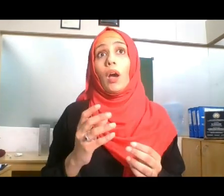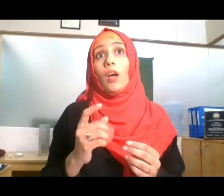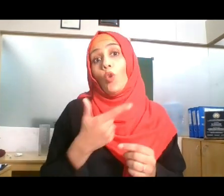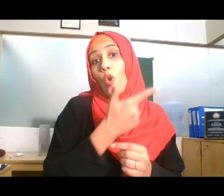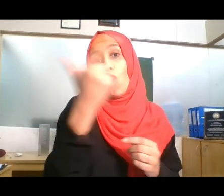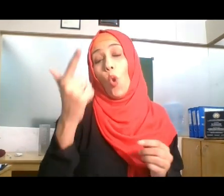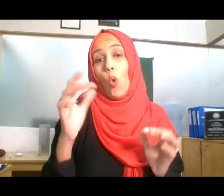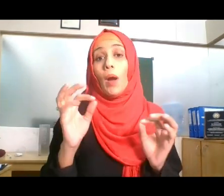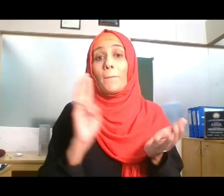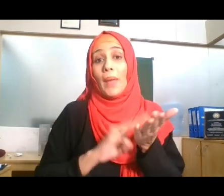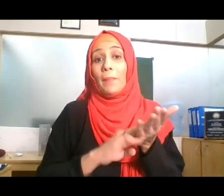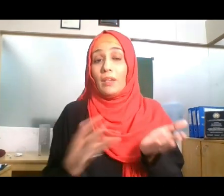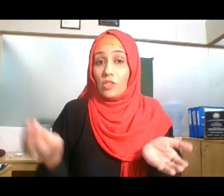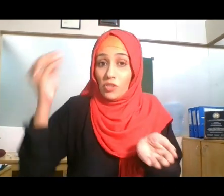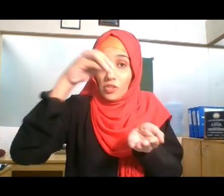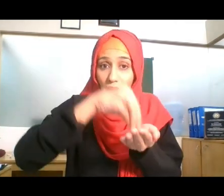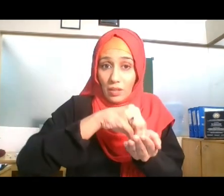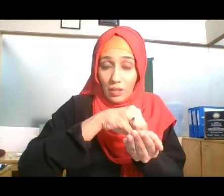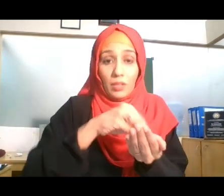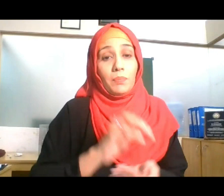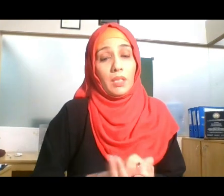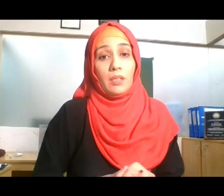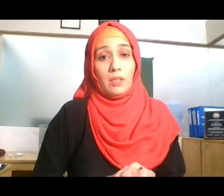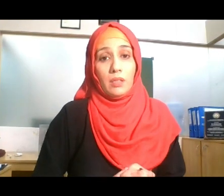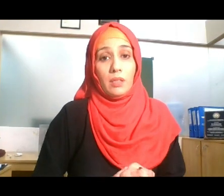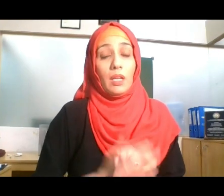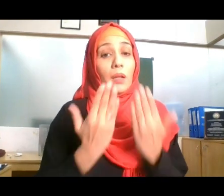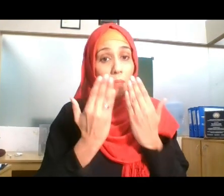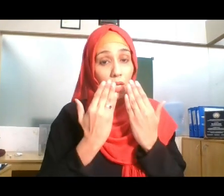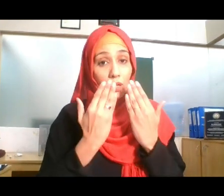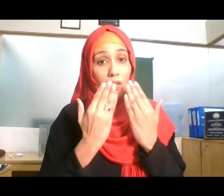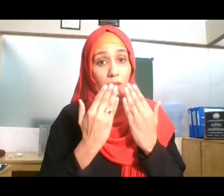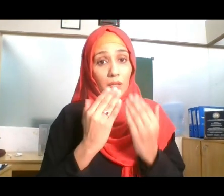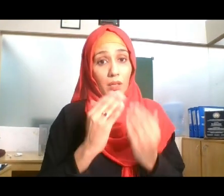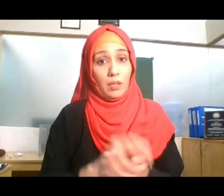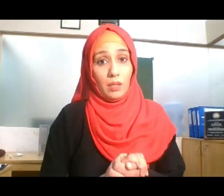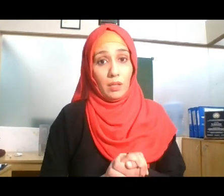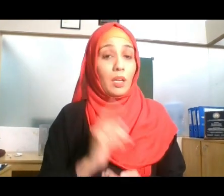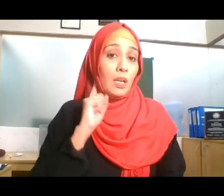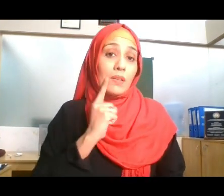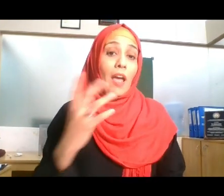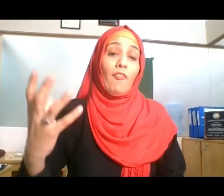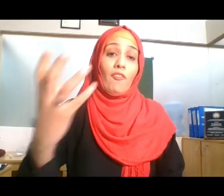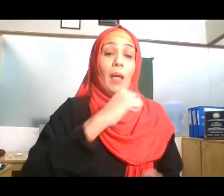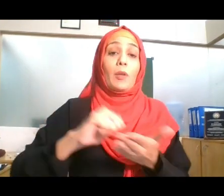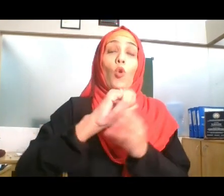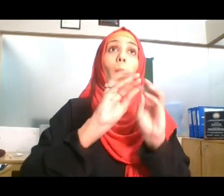and spread education for deaf people across the province, for